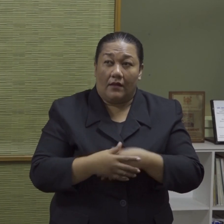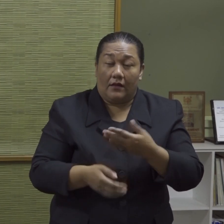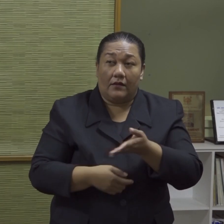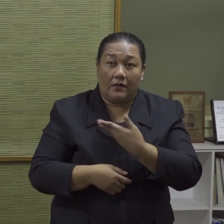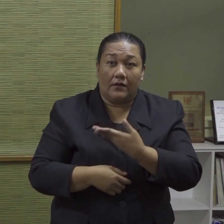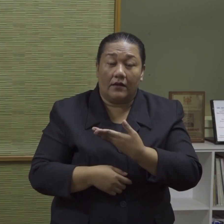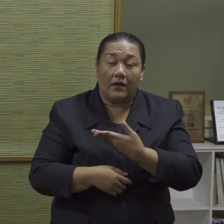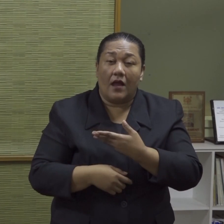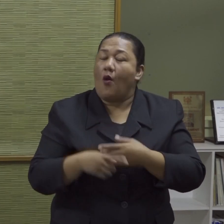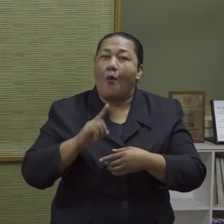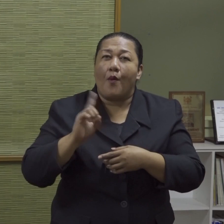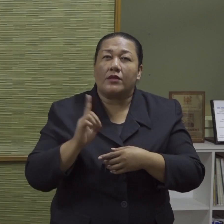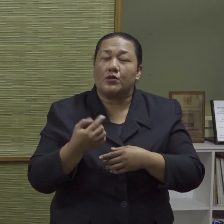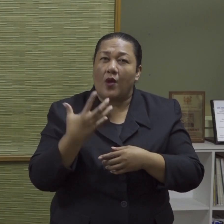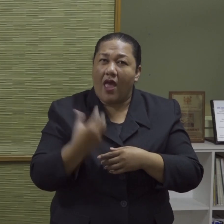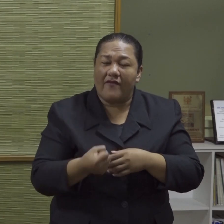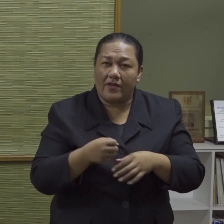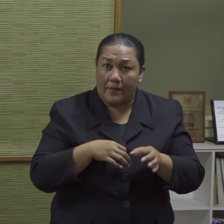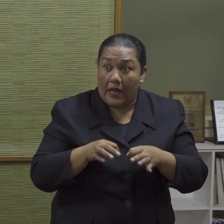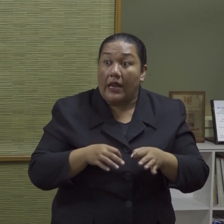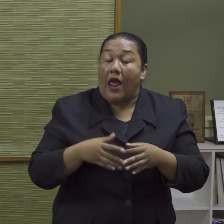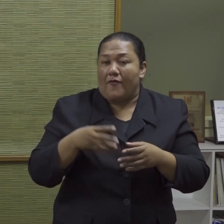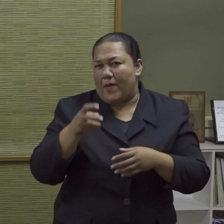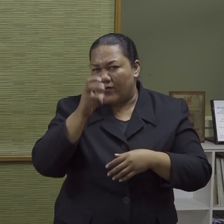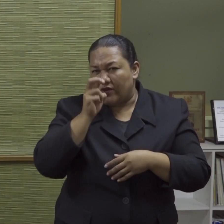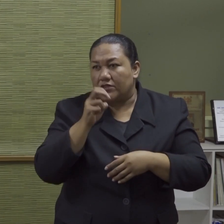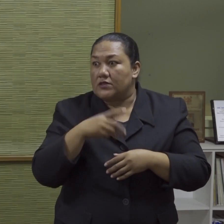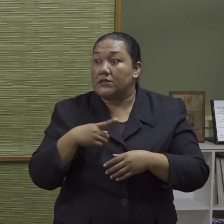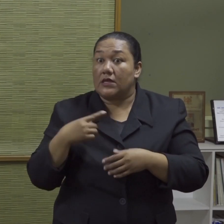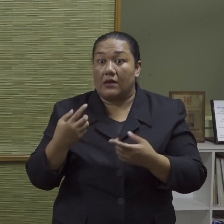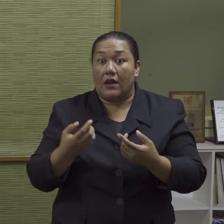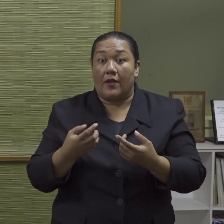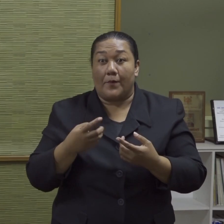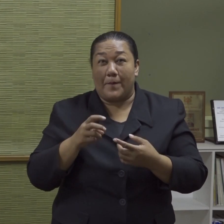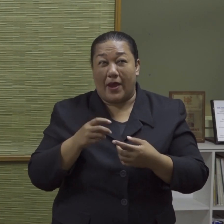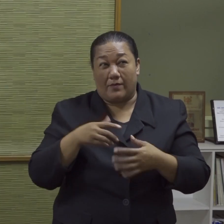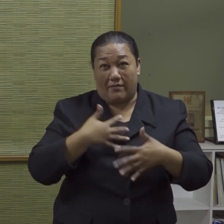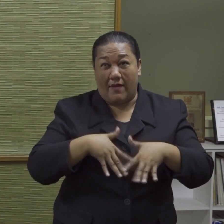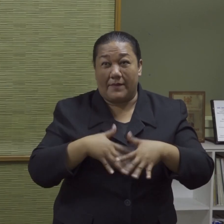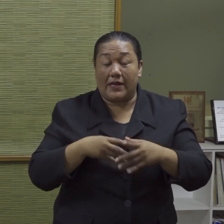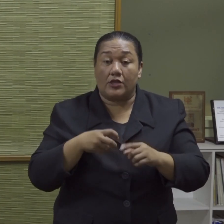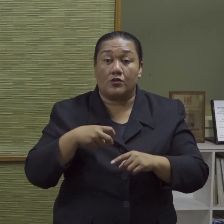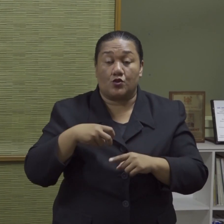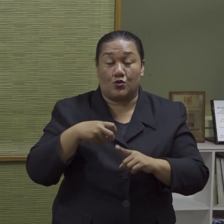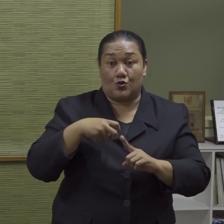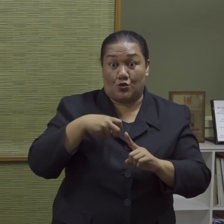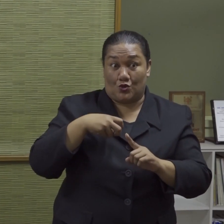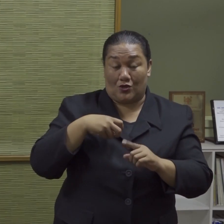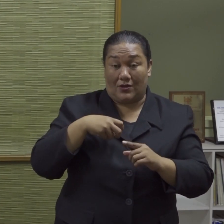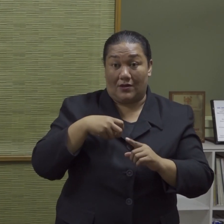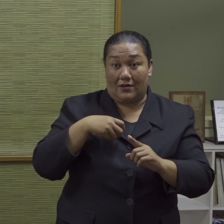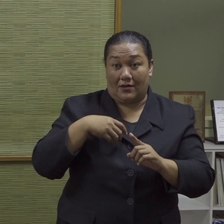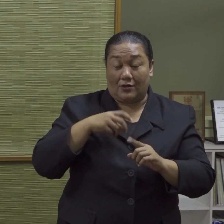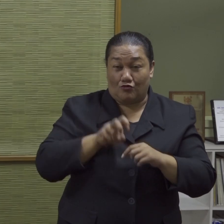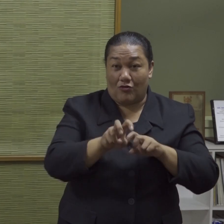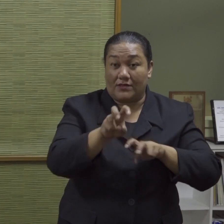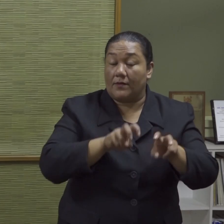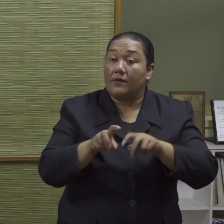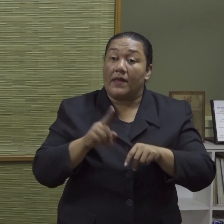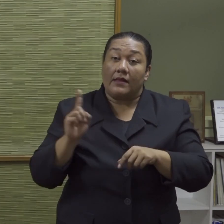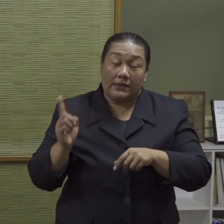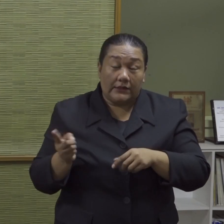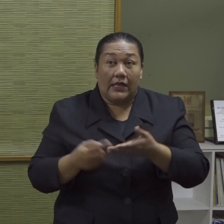any restrictions at the moment with regards to public transport. However, I plea with